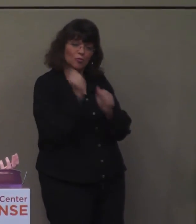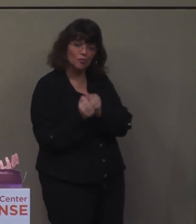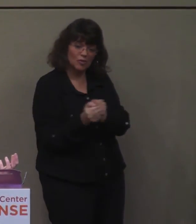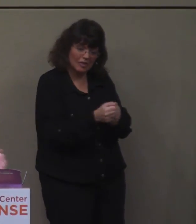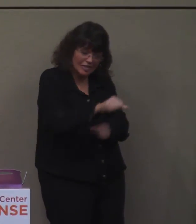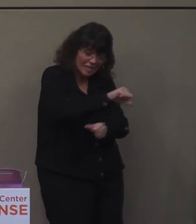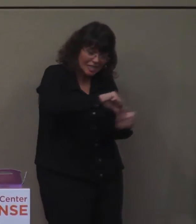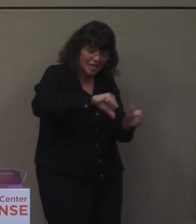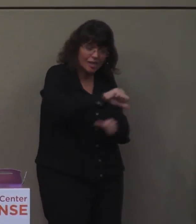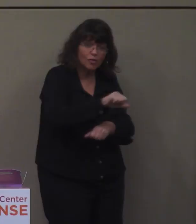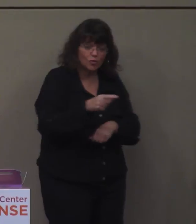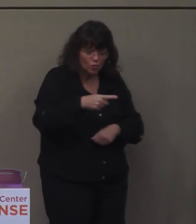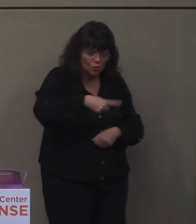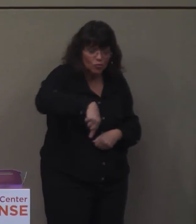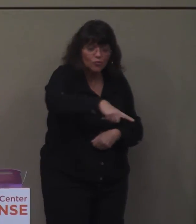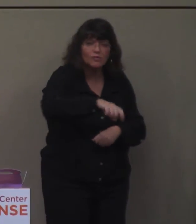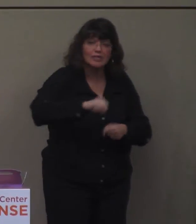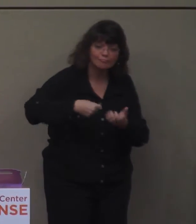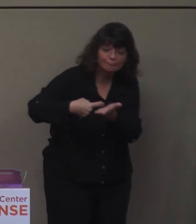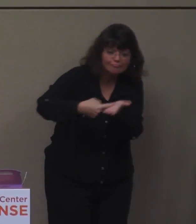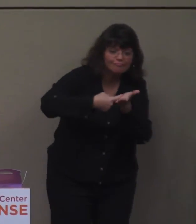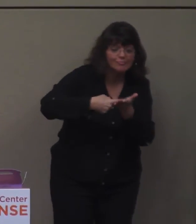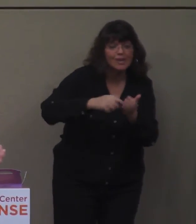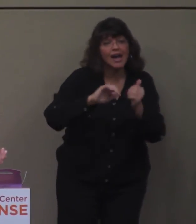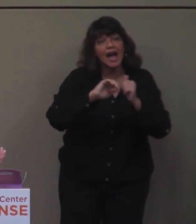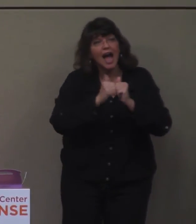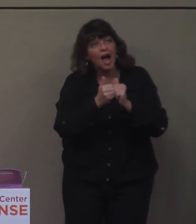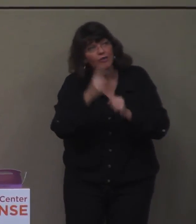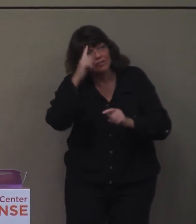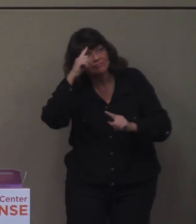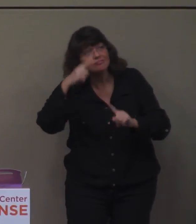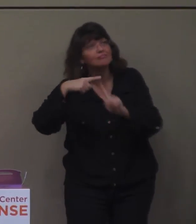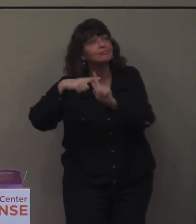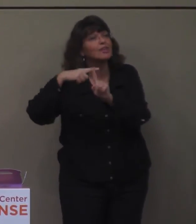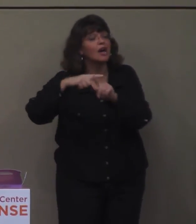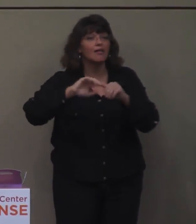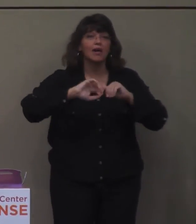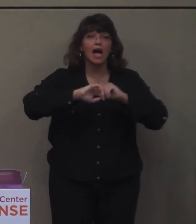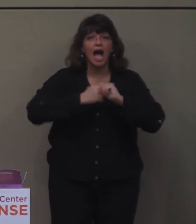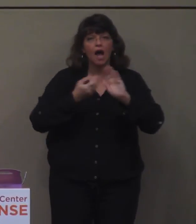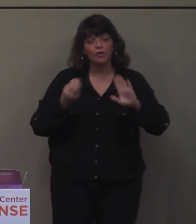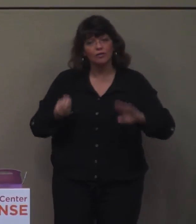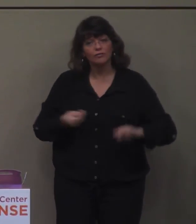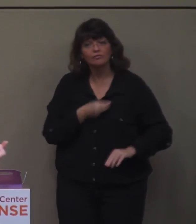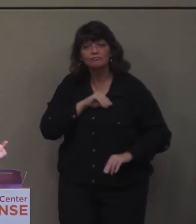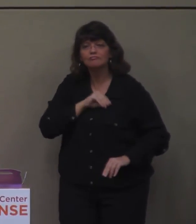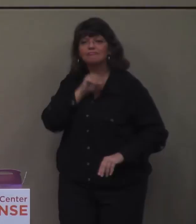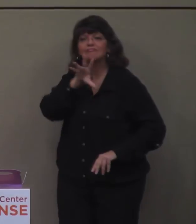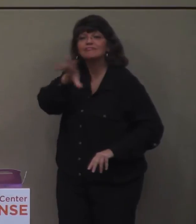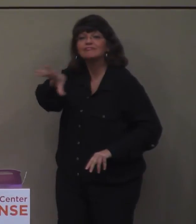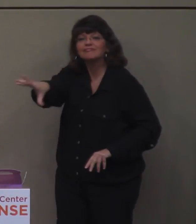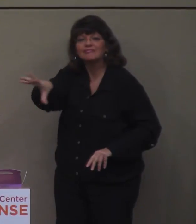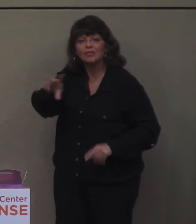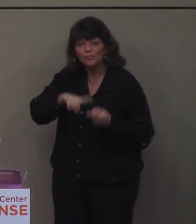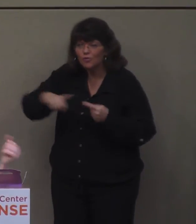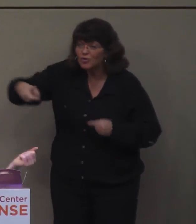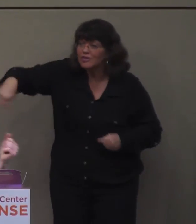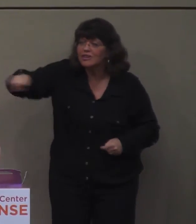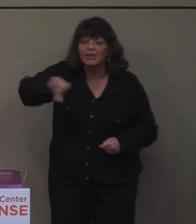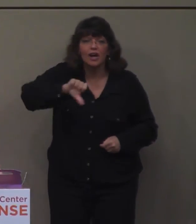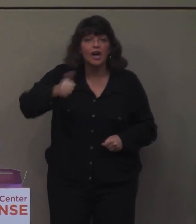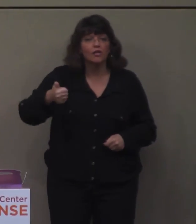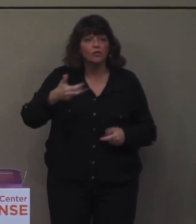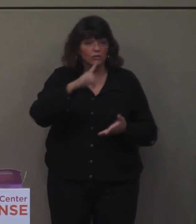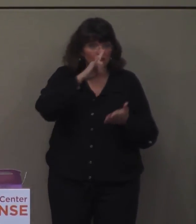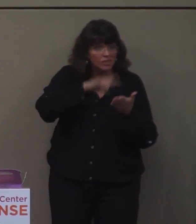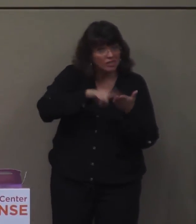in our community? How can we reach out to our neighbor? Maybe our neighbors are shut in and maybe we can call them on the phone and offer, hey, can I have Uber